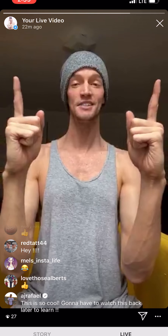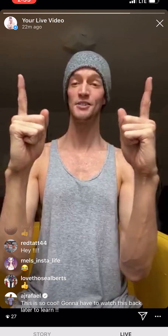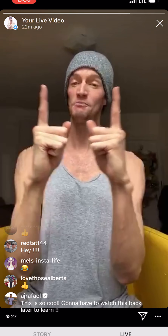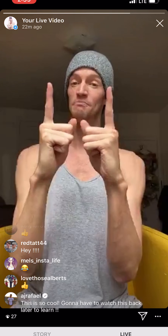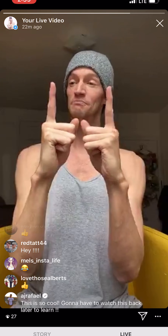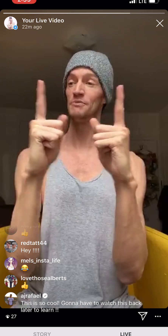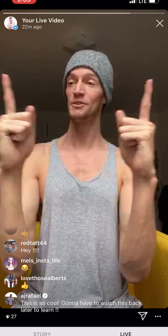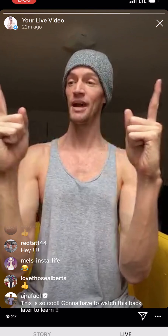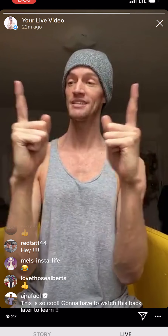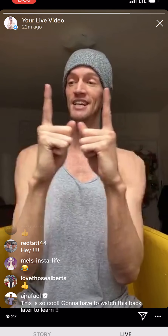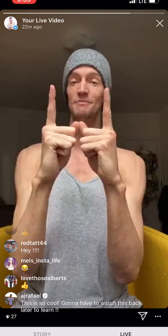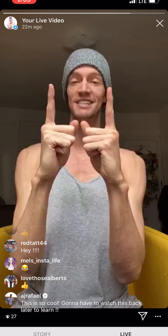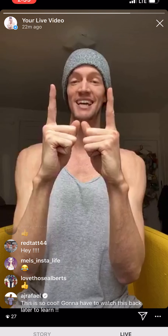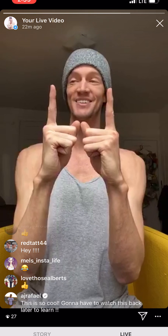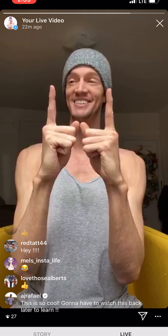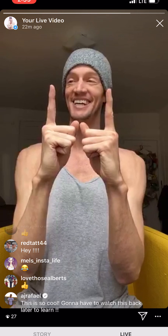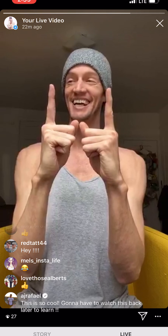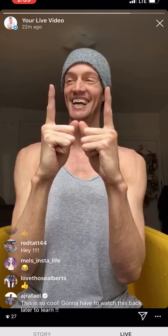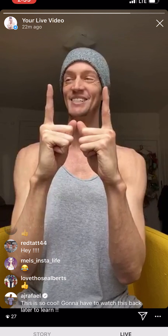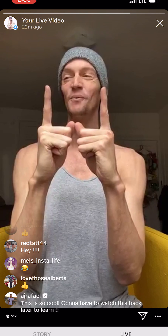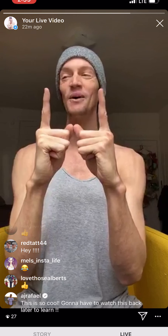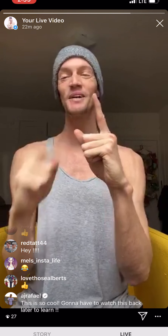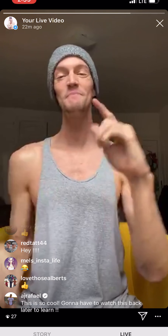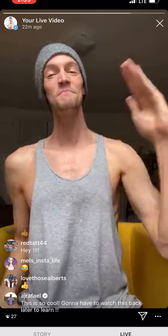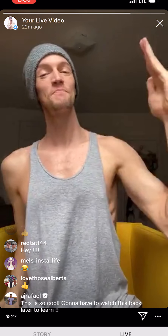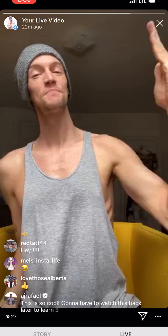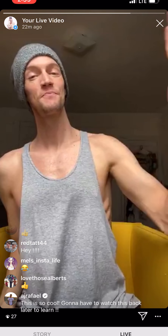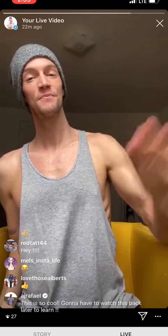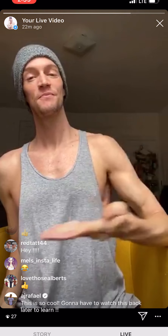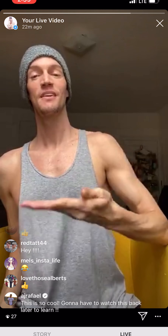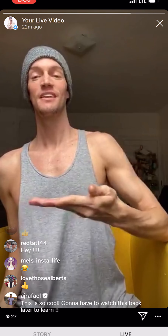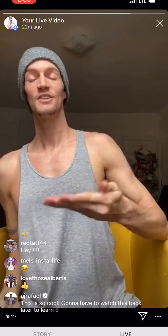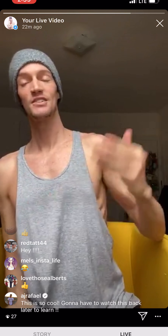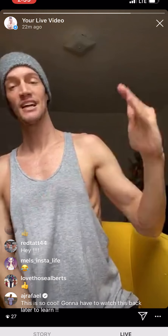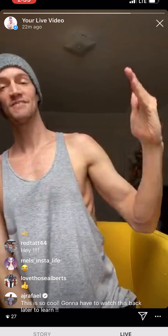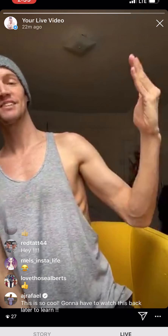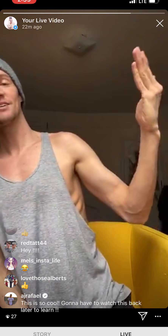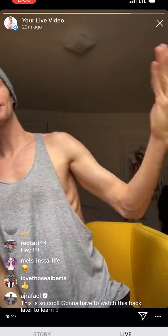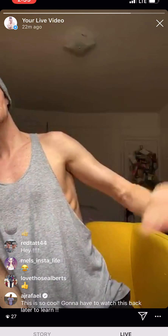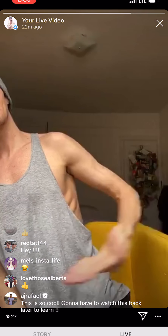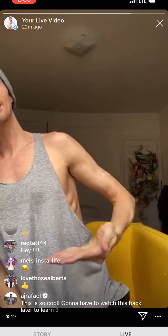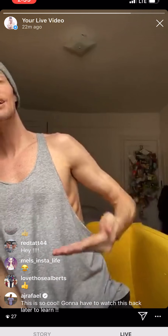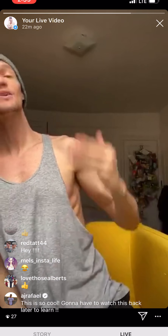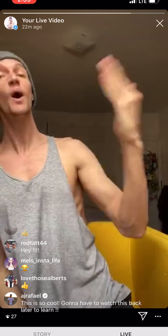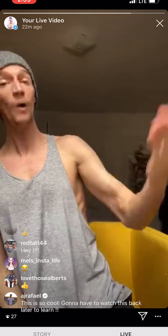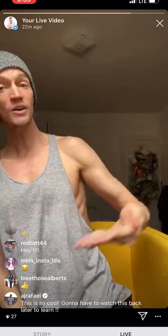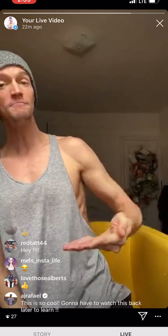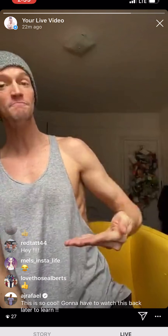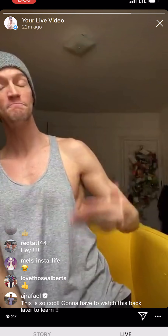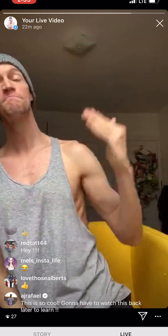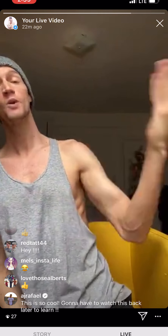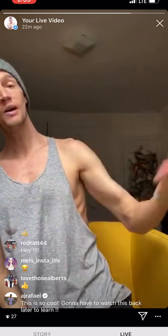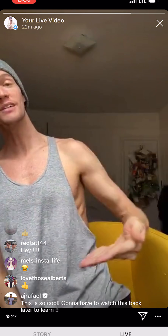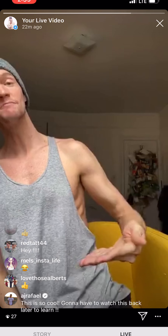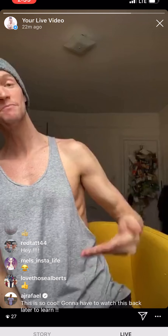two, two hands coming together. To welcome. You just kind of go to the side. Oh, welcome. Welcome. Welcome.